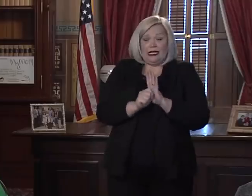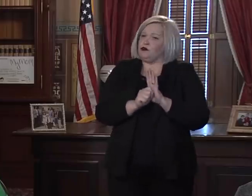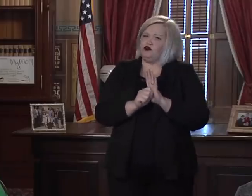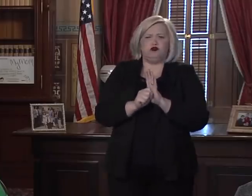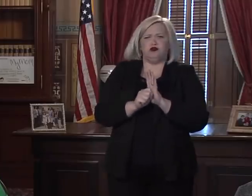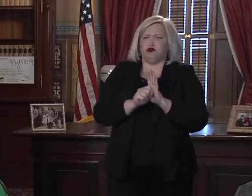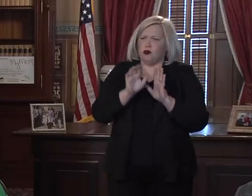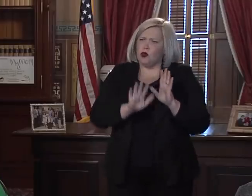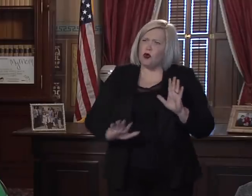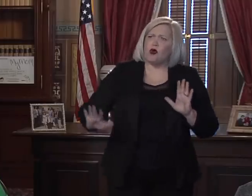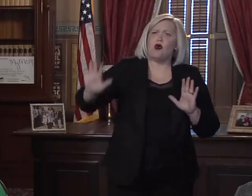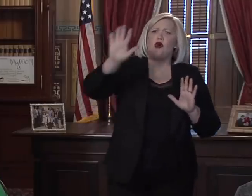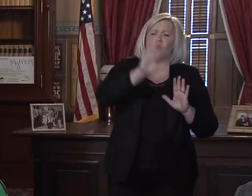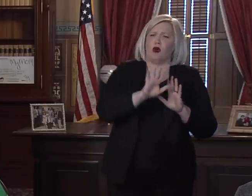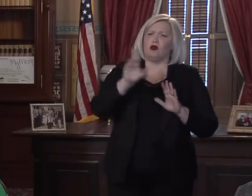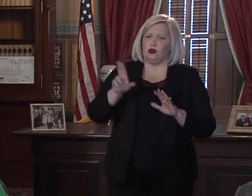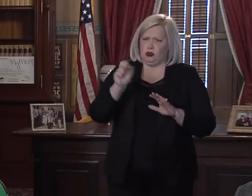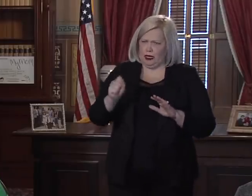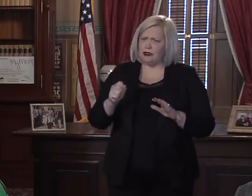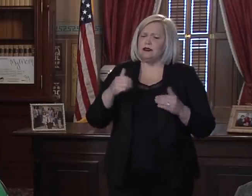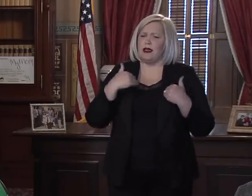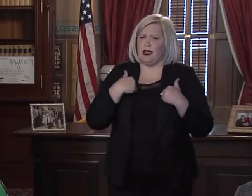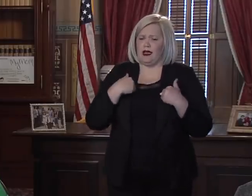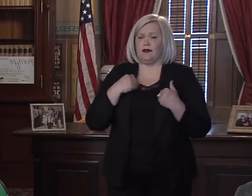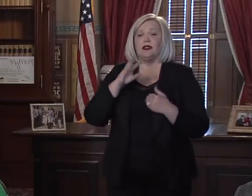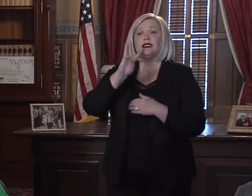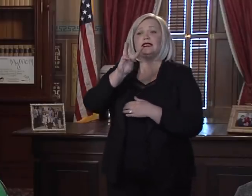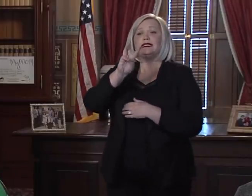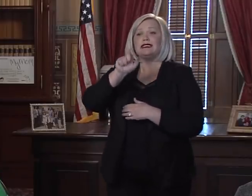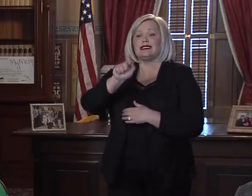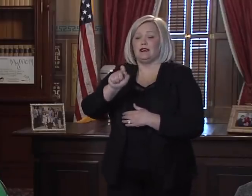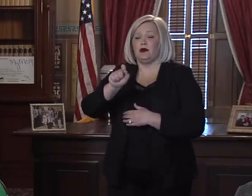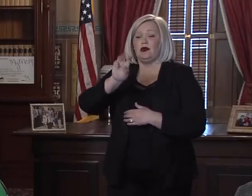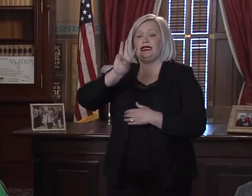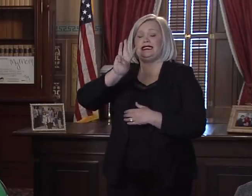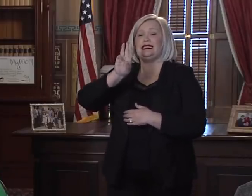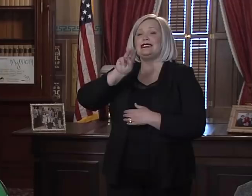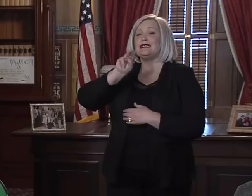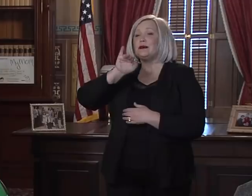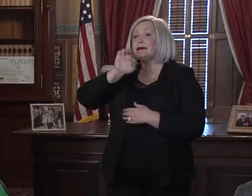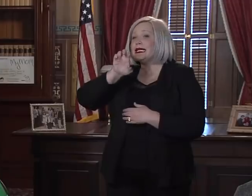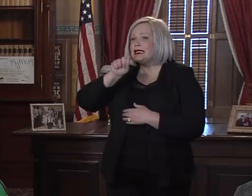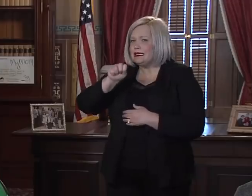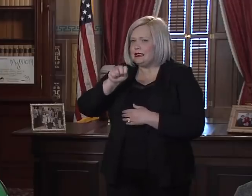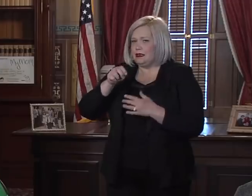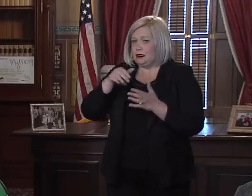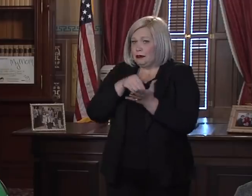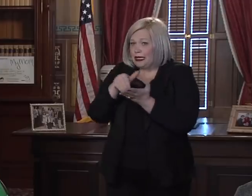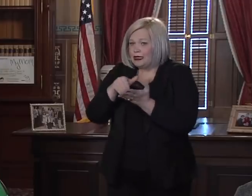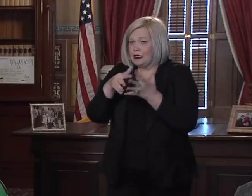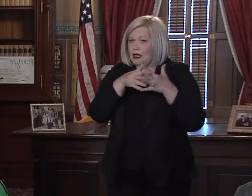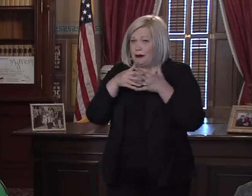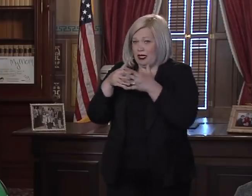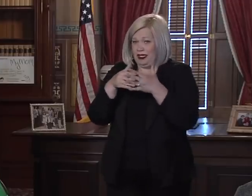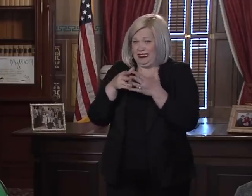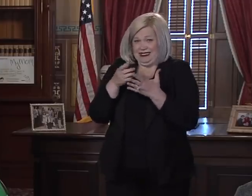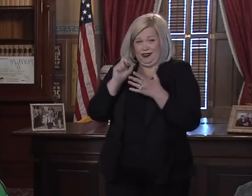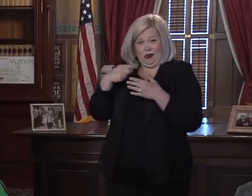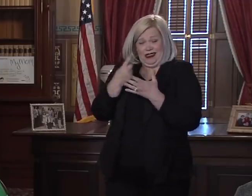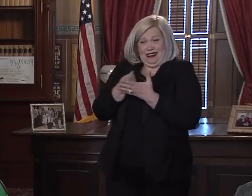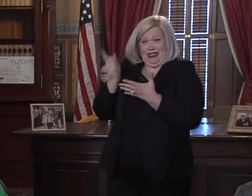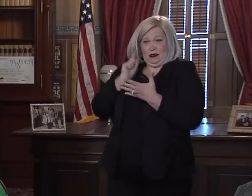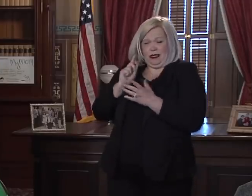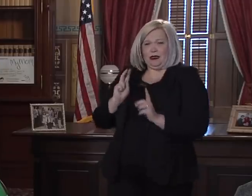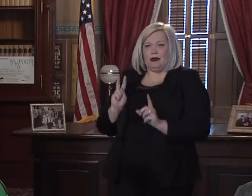nation is confronting the same thing that we are. 6.6 million Americans in the last week alone have